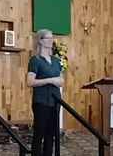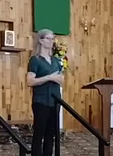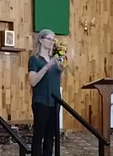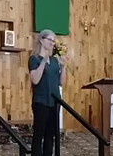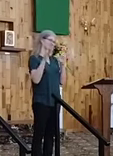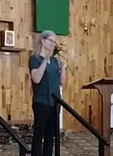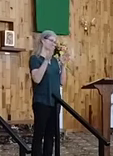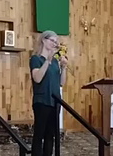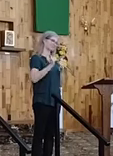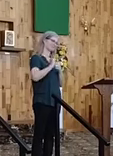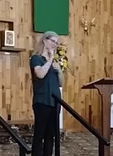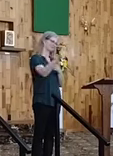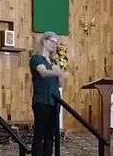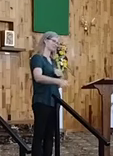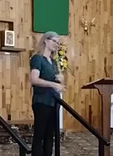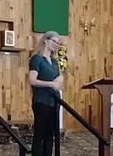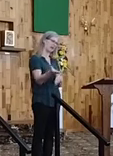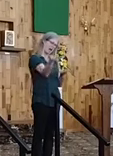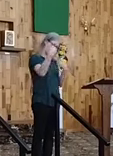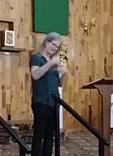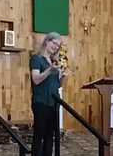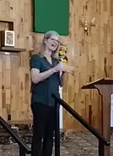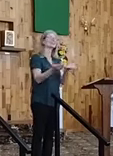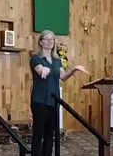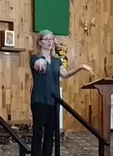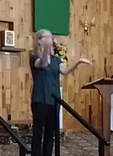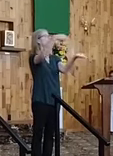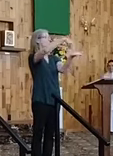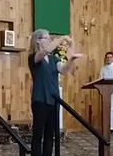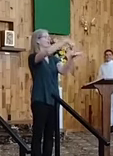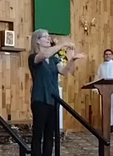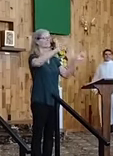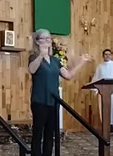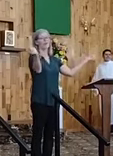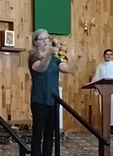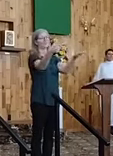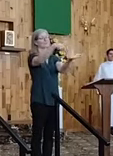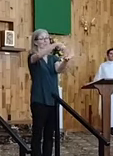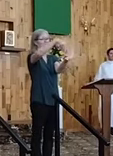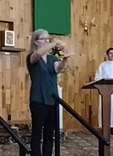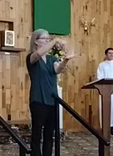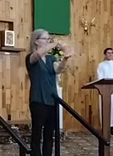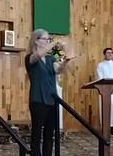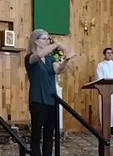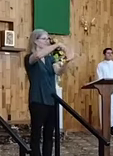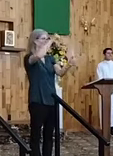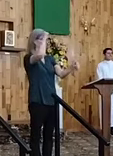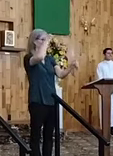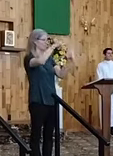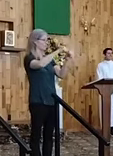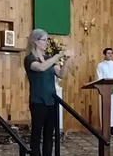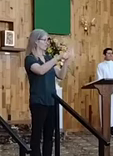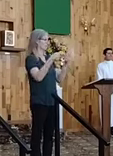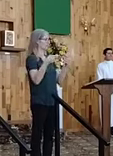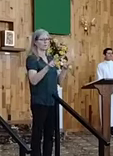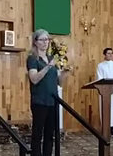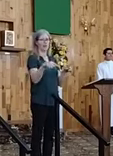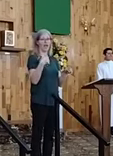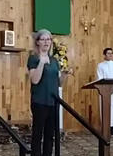Okay, let's all rise. Remember, while you're having breakfast or